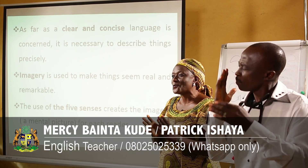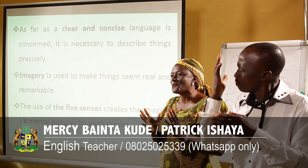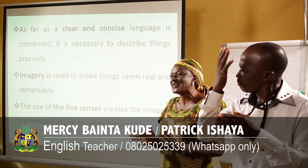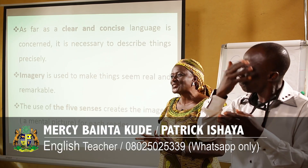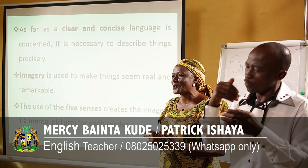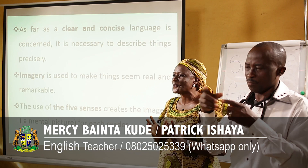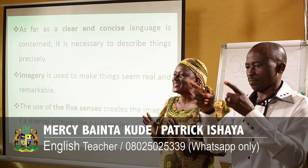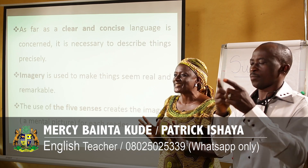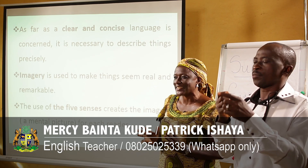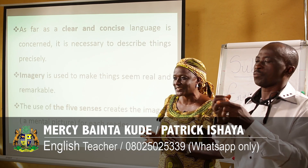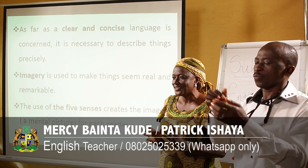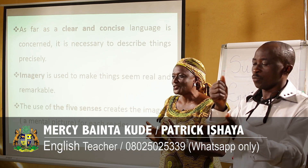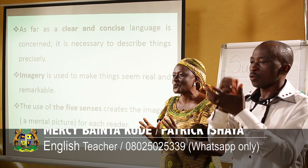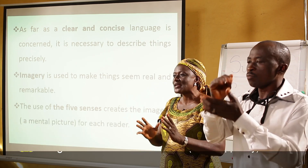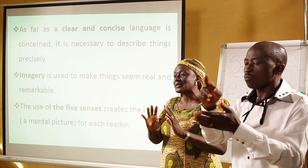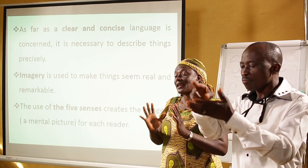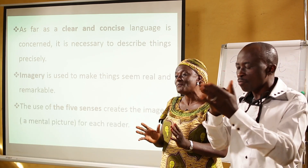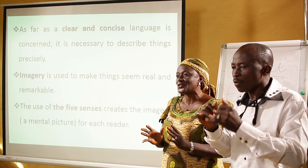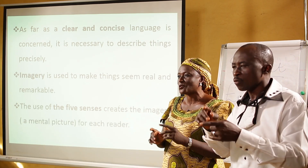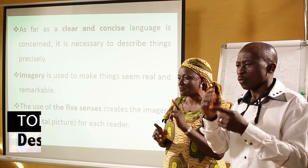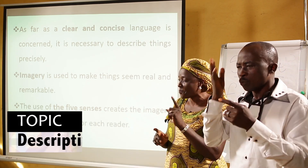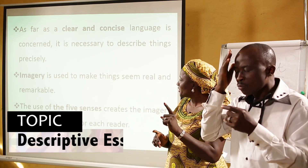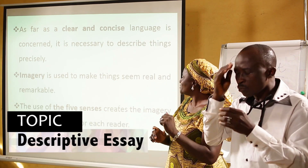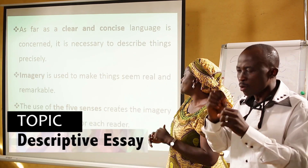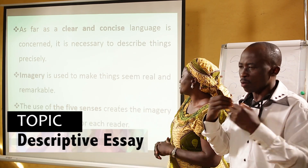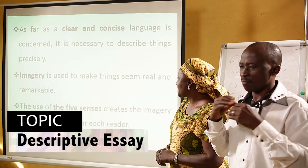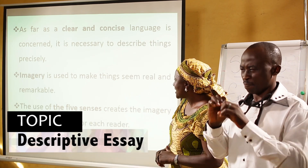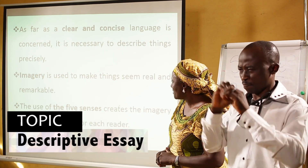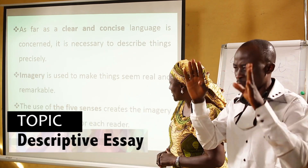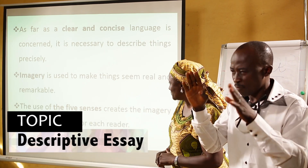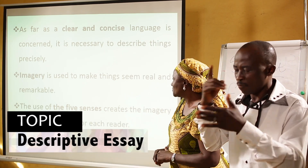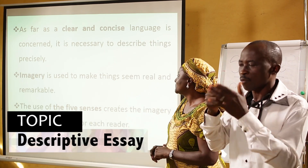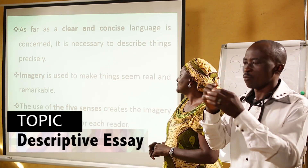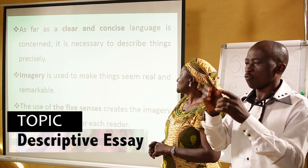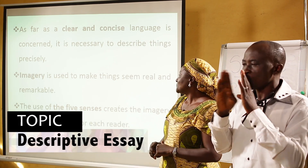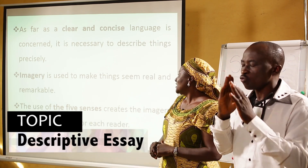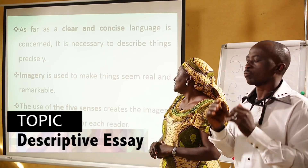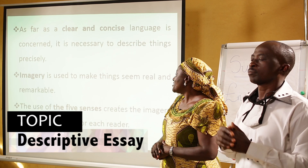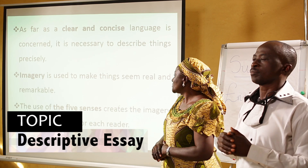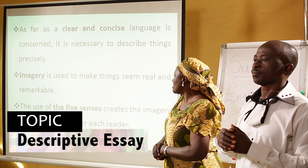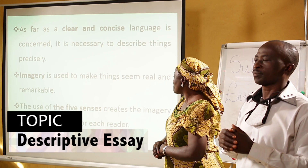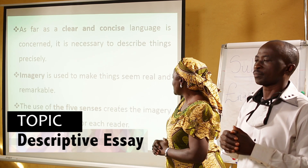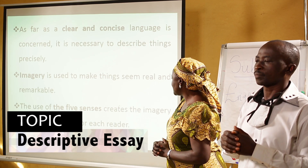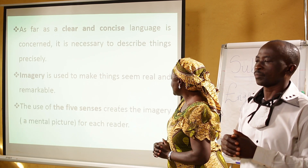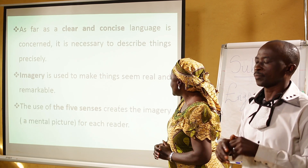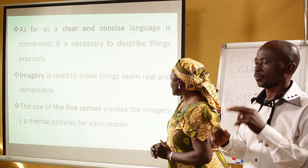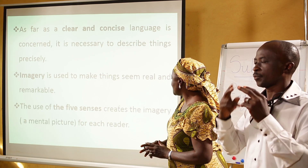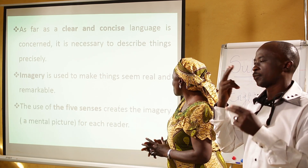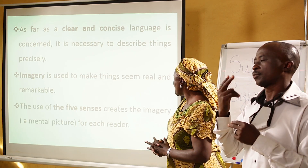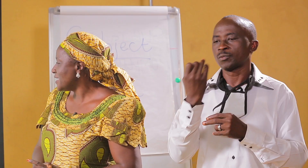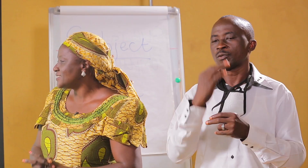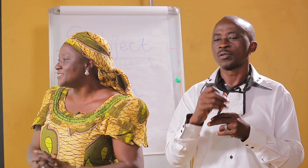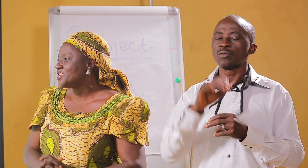help your readers or your listeners to get a clear picture of what you're talking about. The use of 5